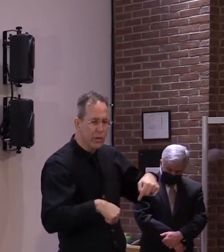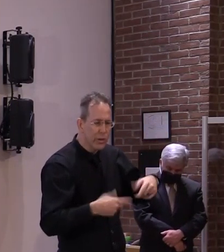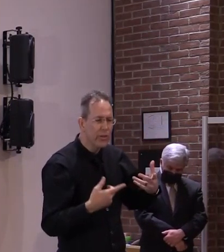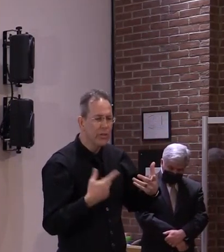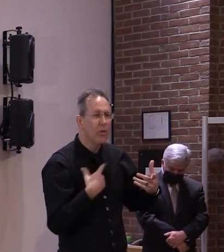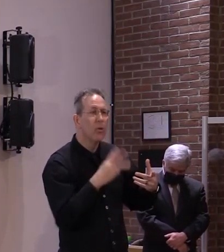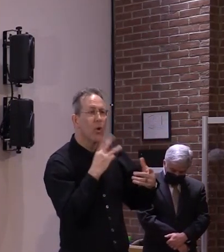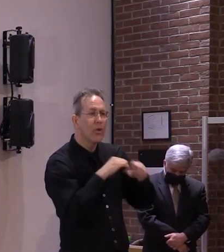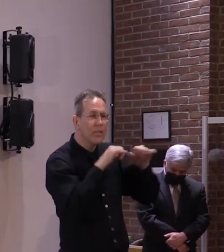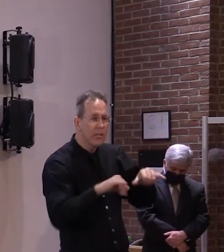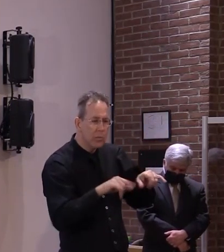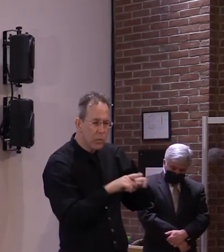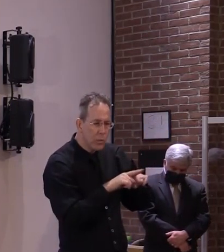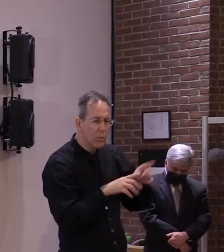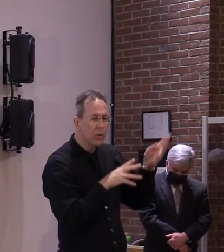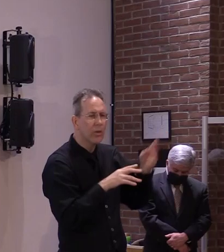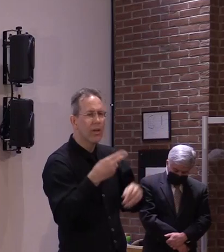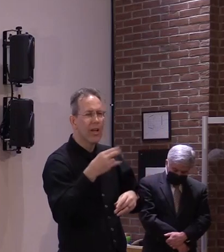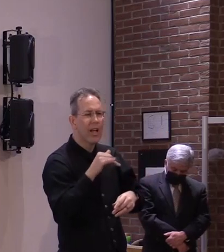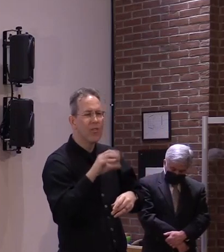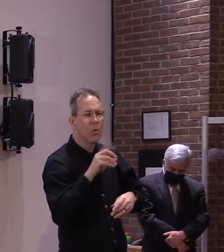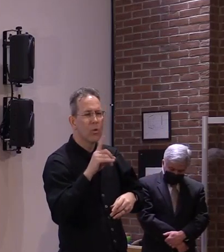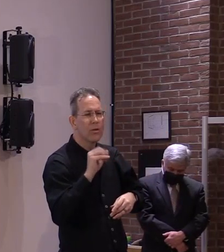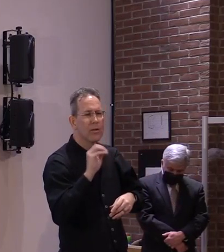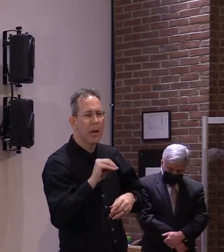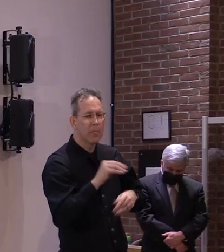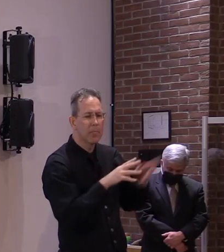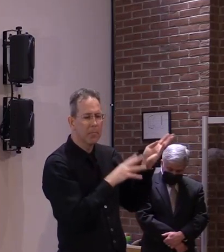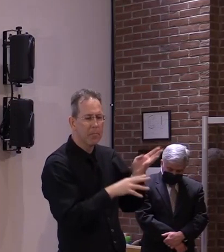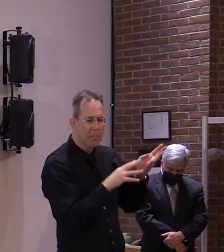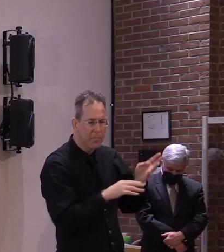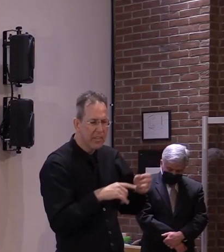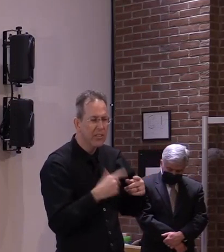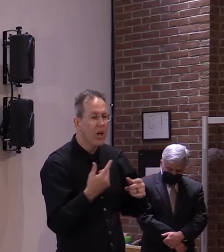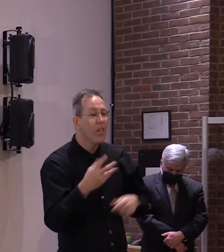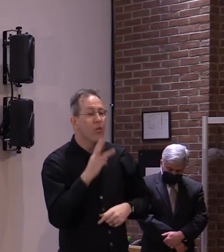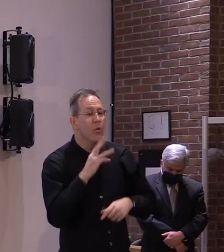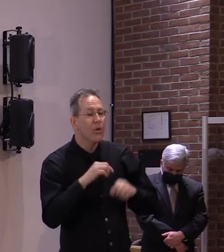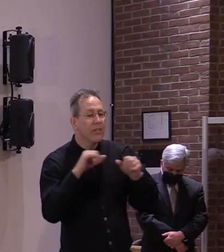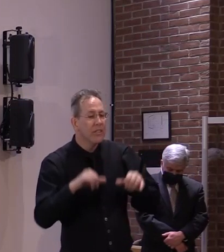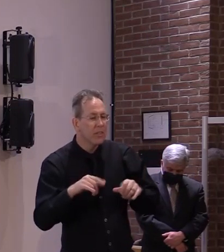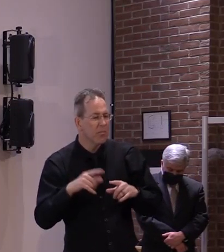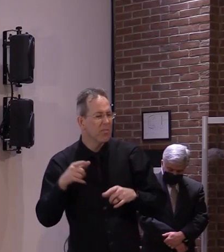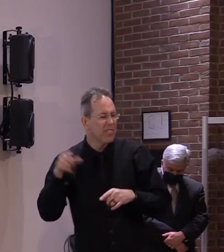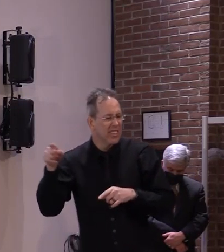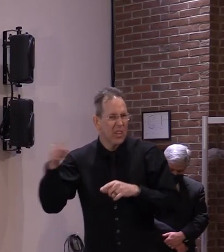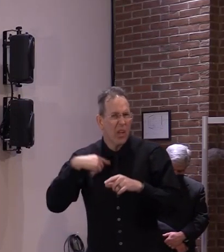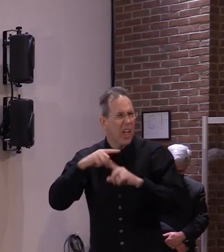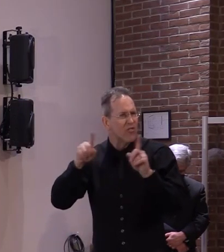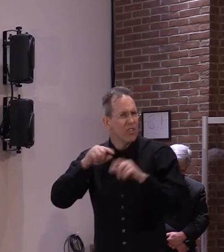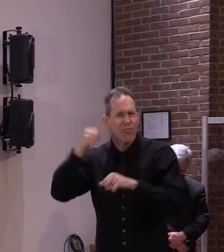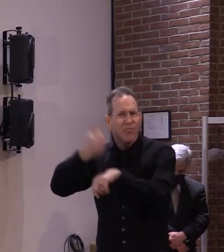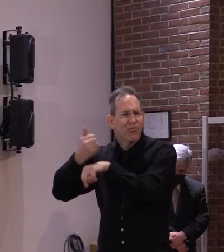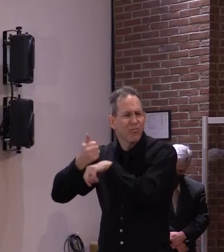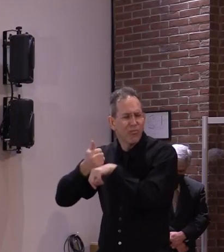more offshore wind if it's available, as well as solar, as well as some still nuclear.